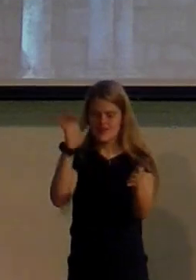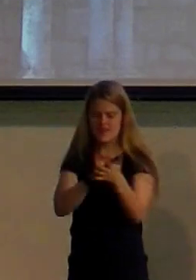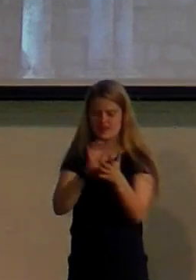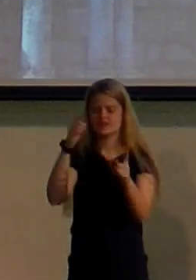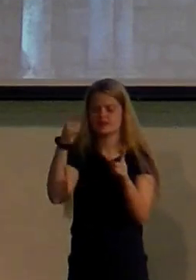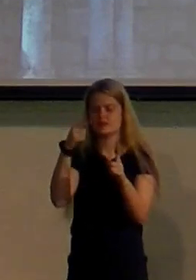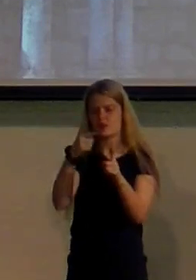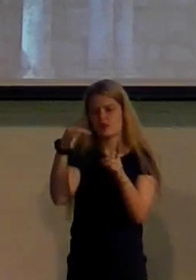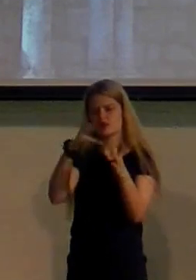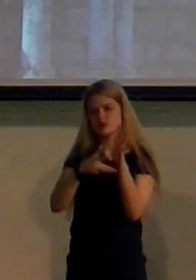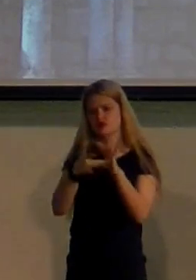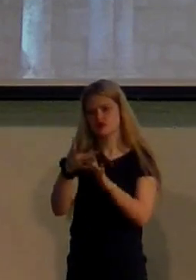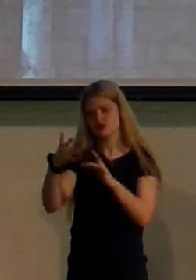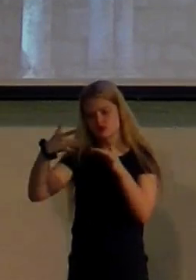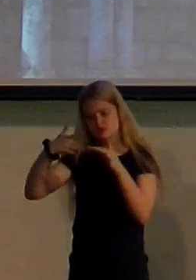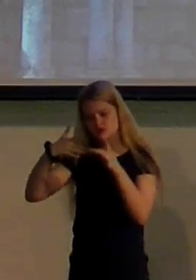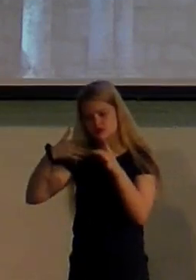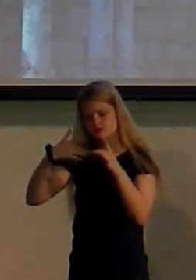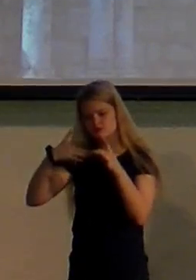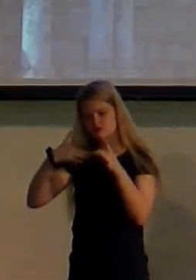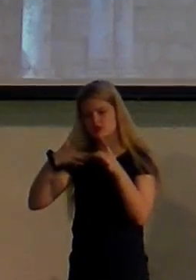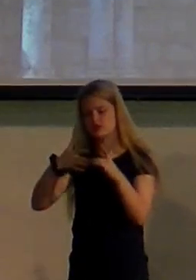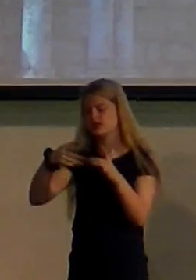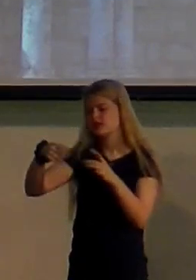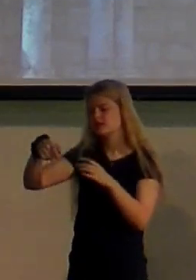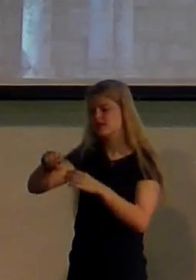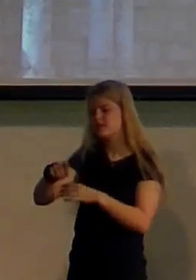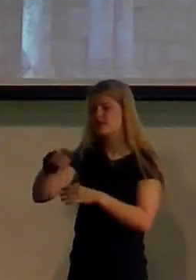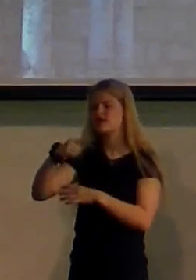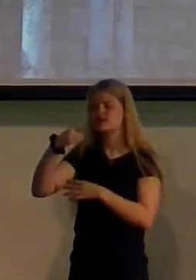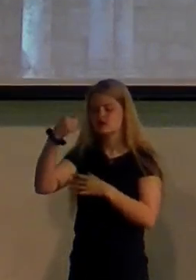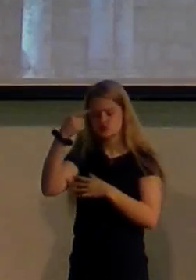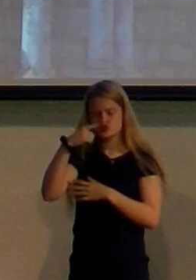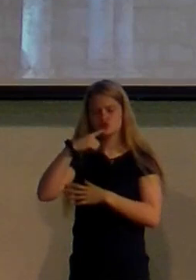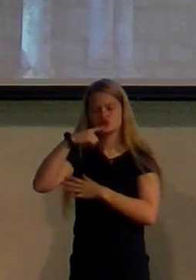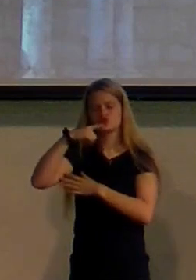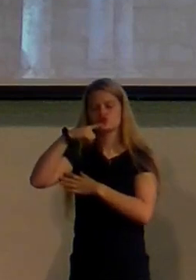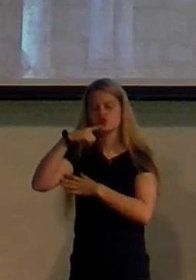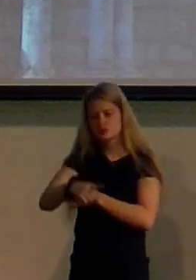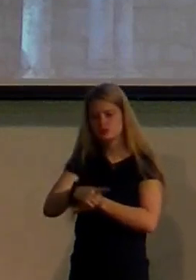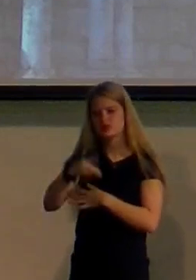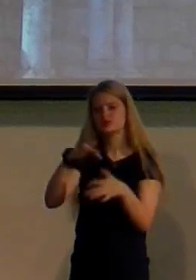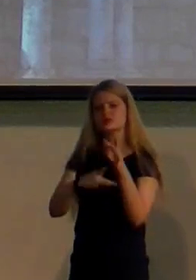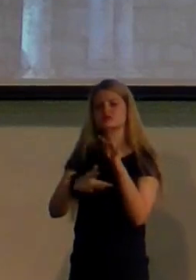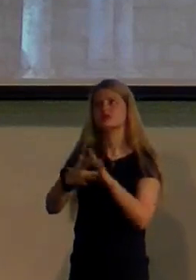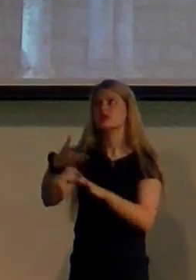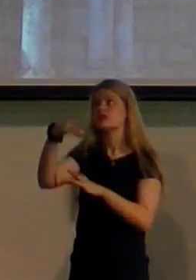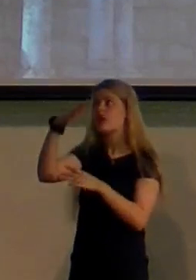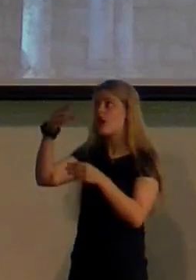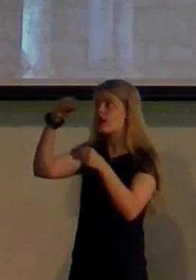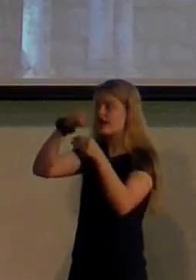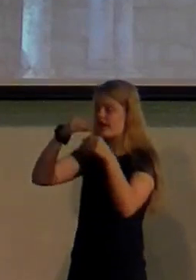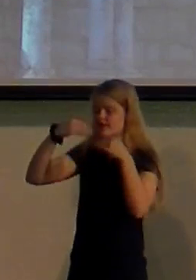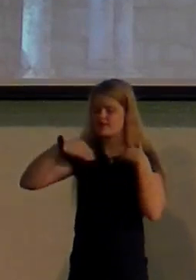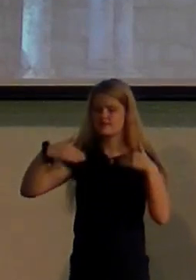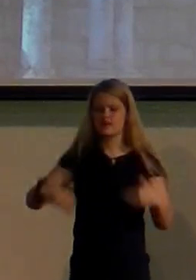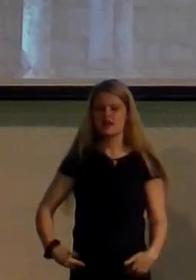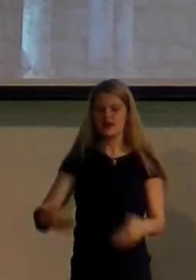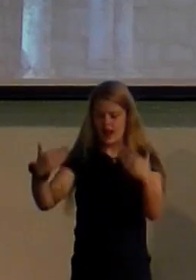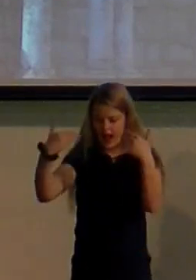that Jesus would leave them with, that he is indeed God in the flesh, and he has the right to